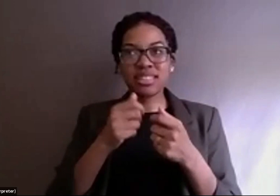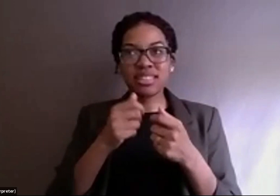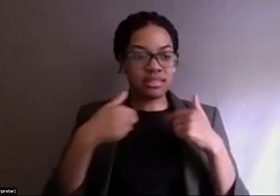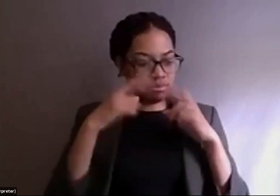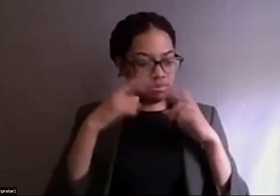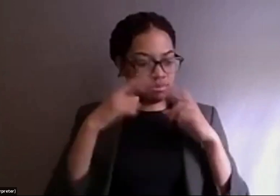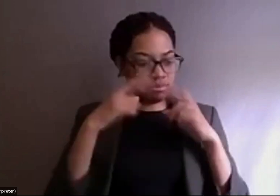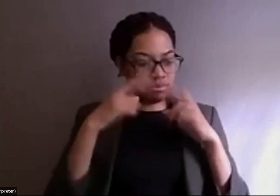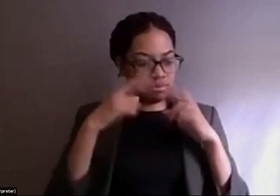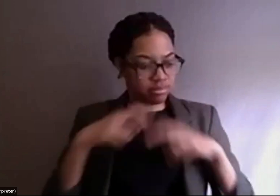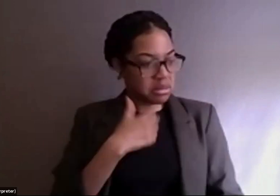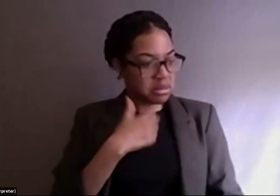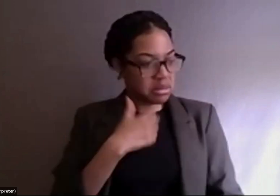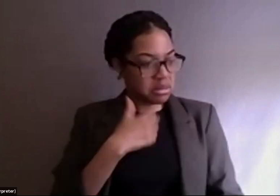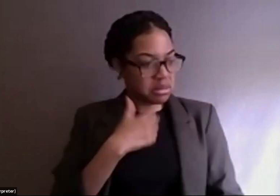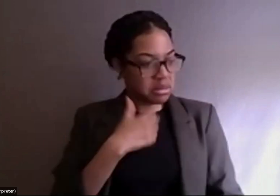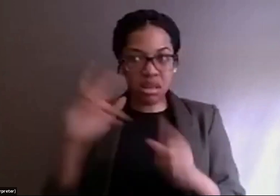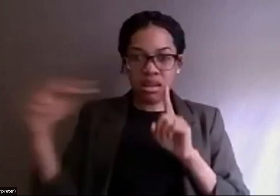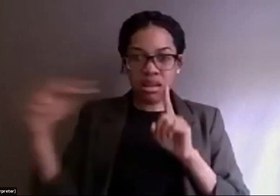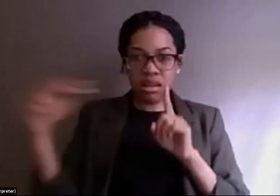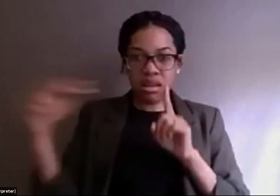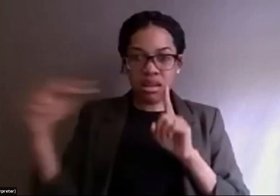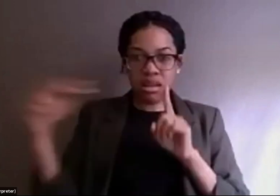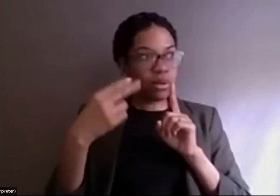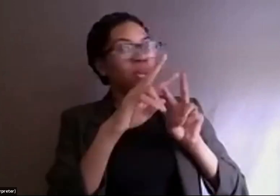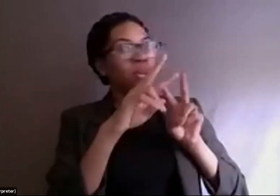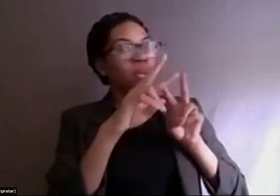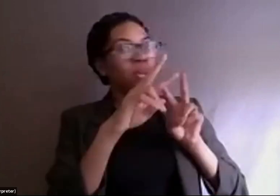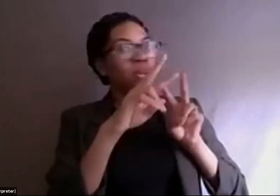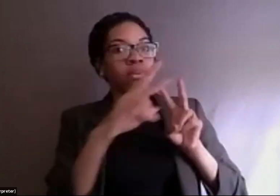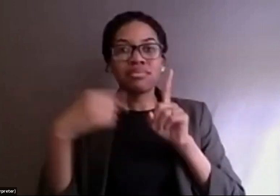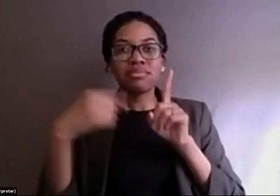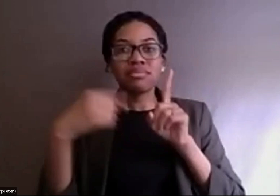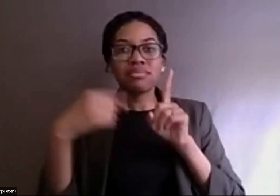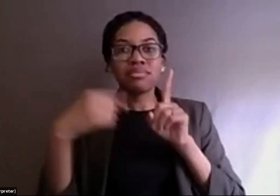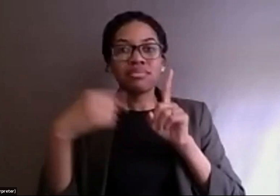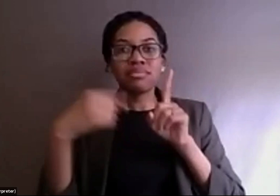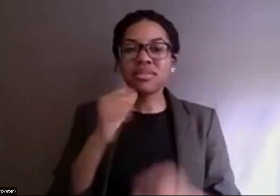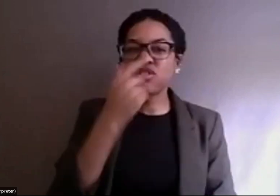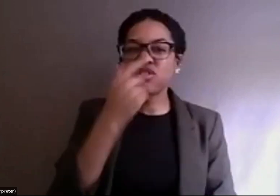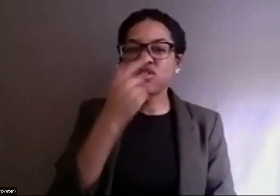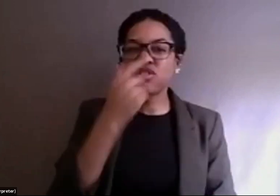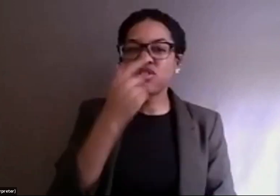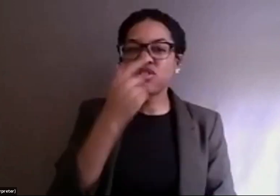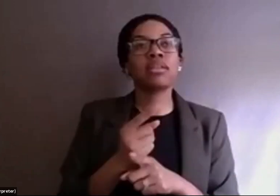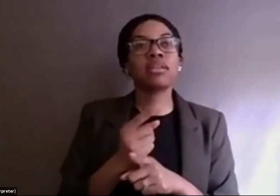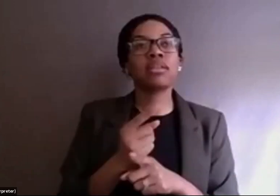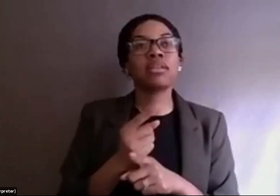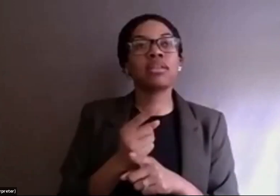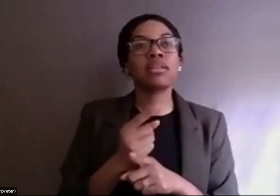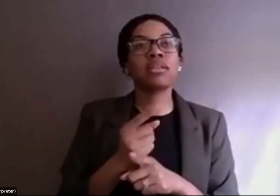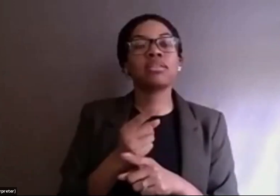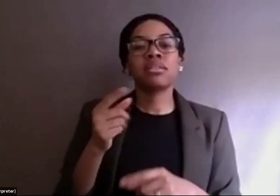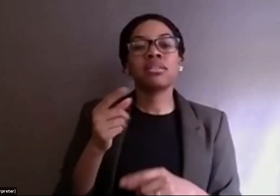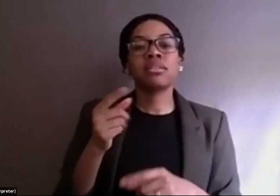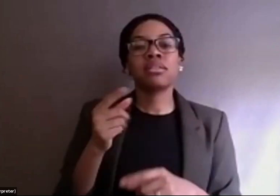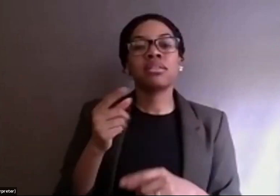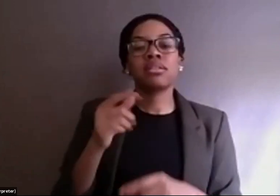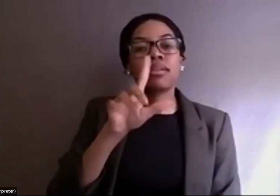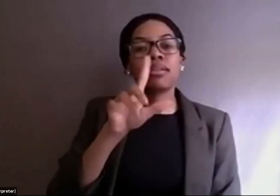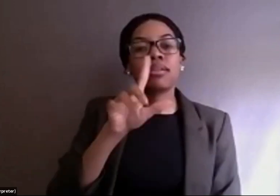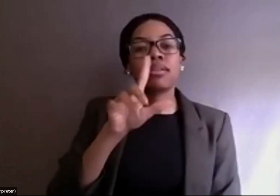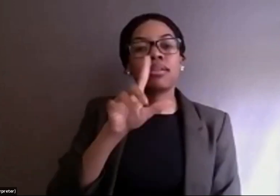really taken back when people said, you know, we got Ashley Henderson from Highlander calling and said, well, let's do,